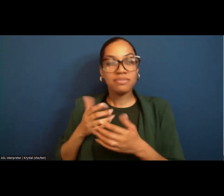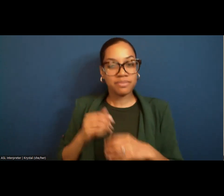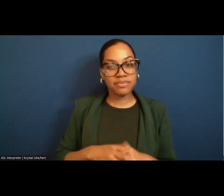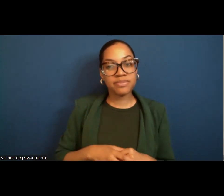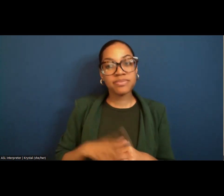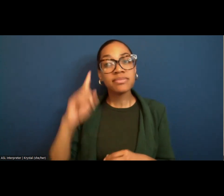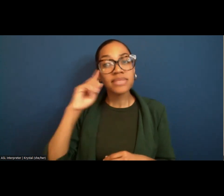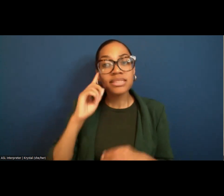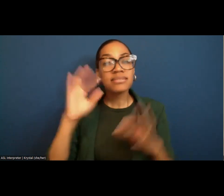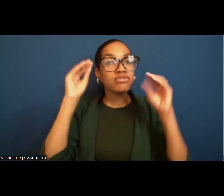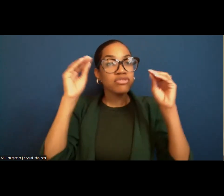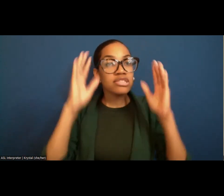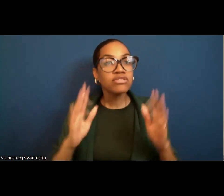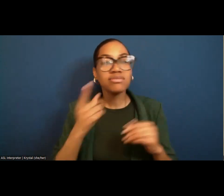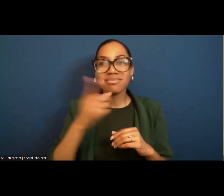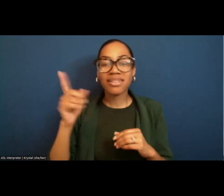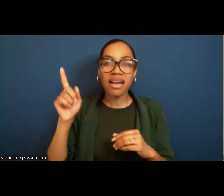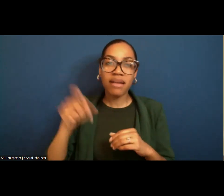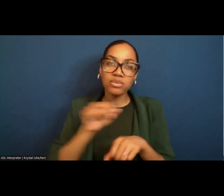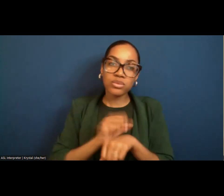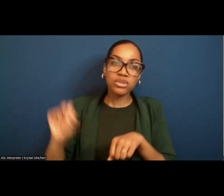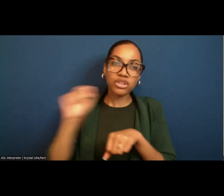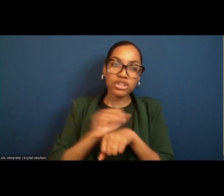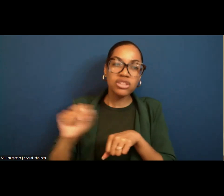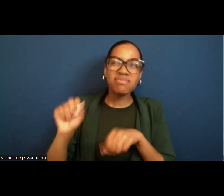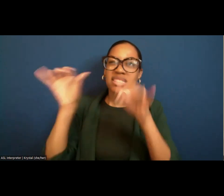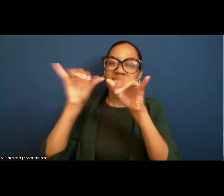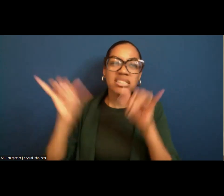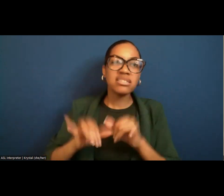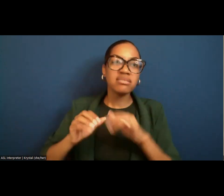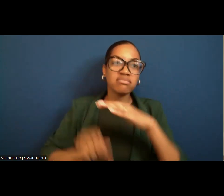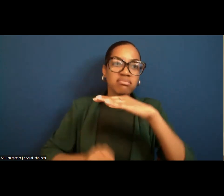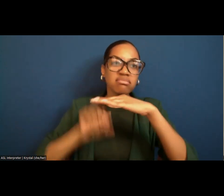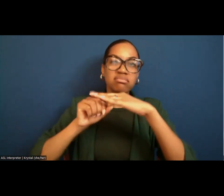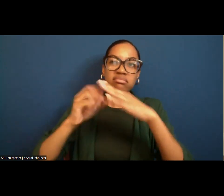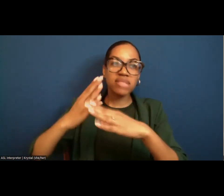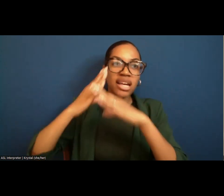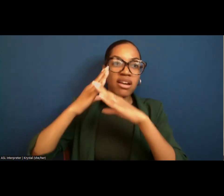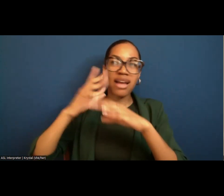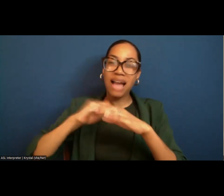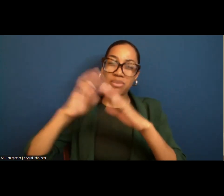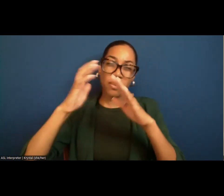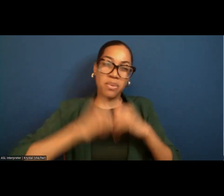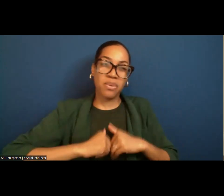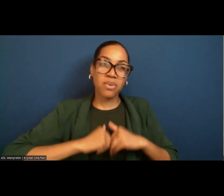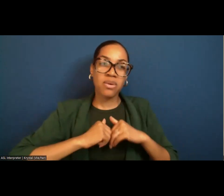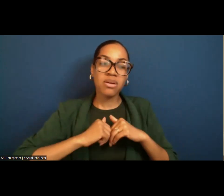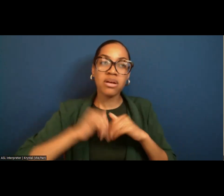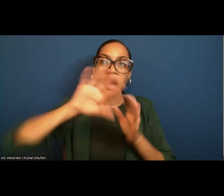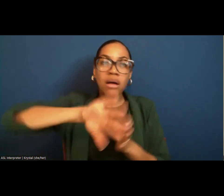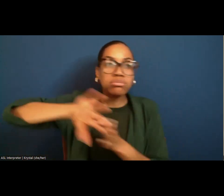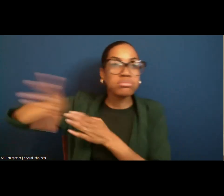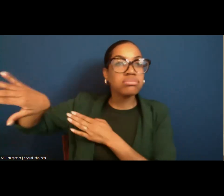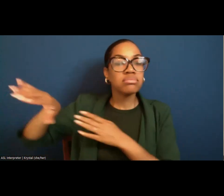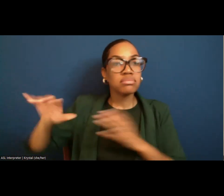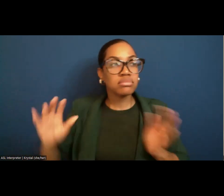and those biases, and giving young folks the tools to understand those things and to actively, again, celebrate and shape their identity in ways that are meaningful